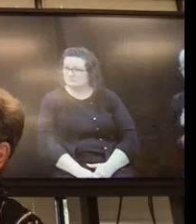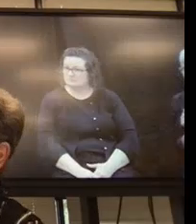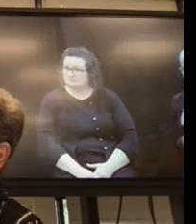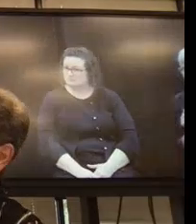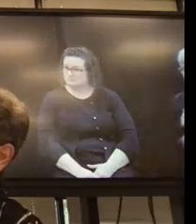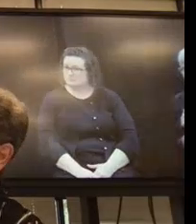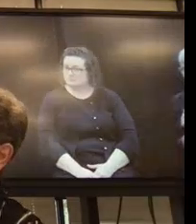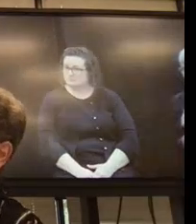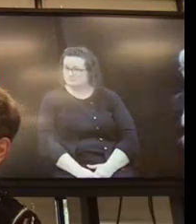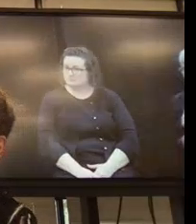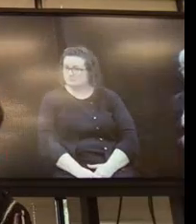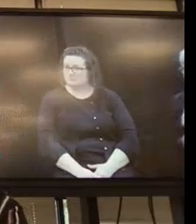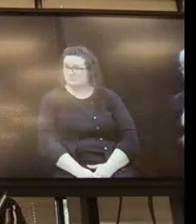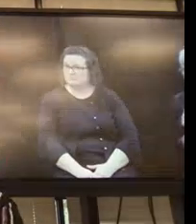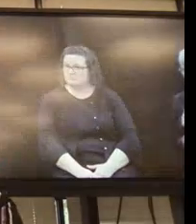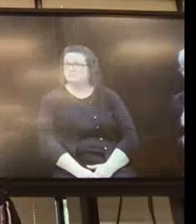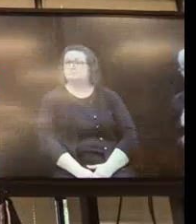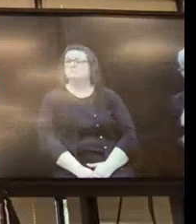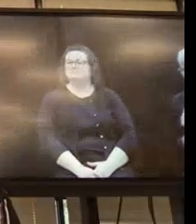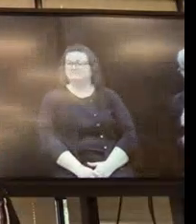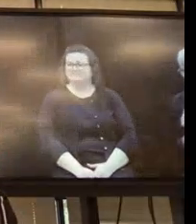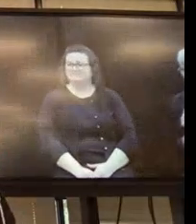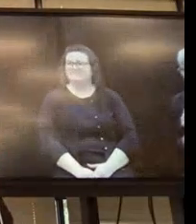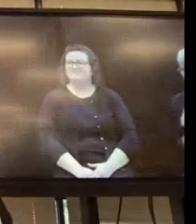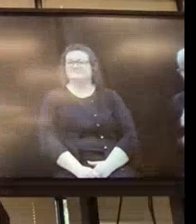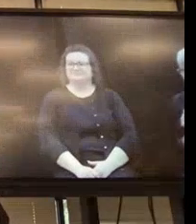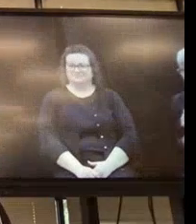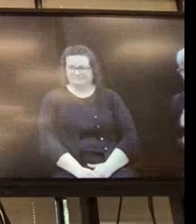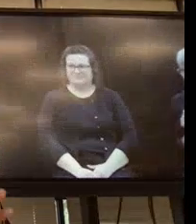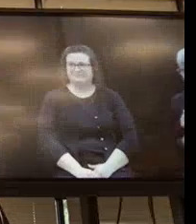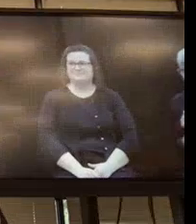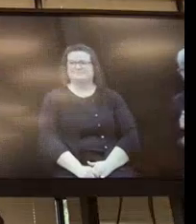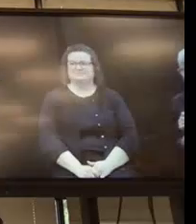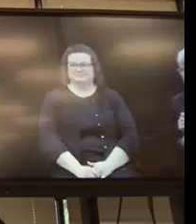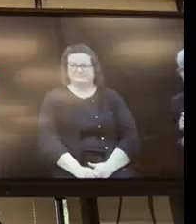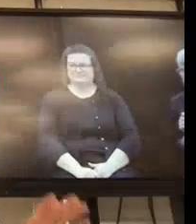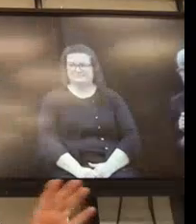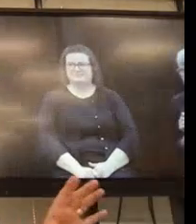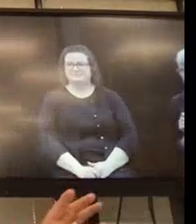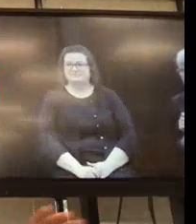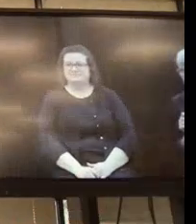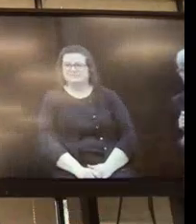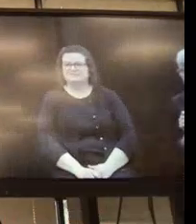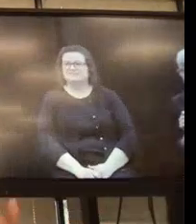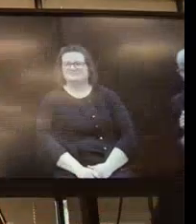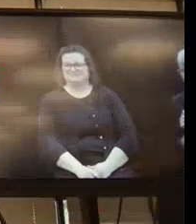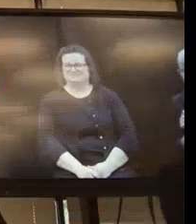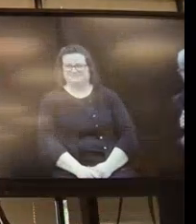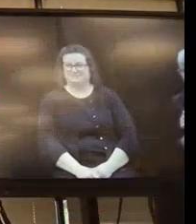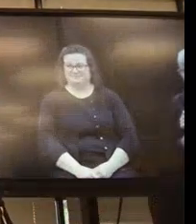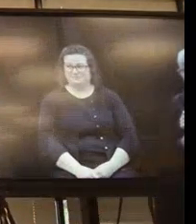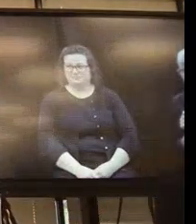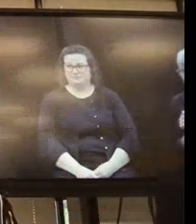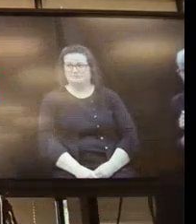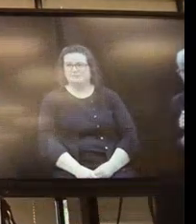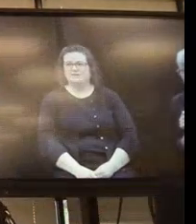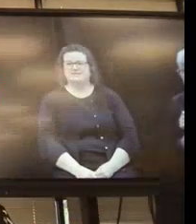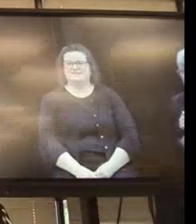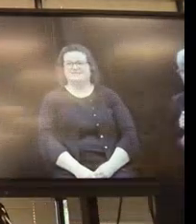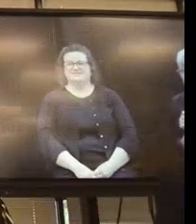but she'll continue with her committee chair as committee chair, right? We're not leaving the committees. Okay.